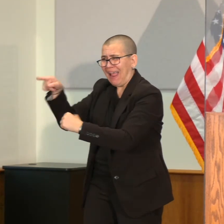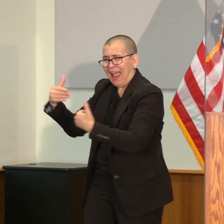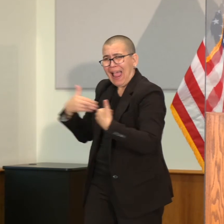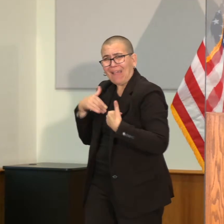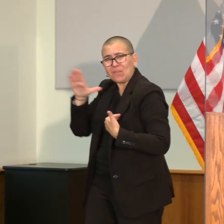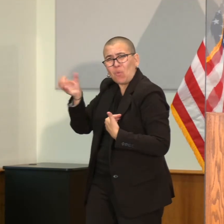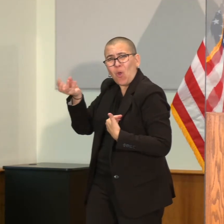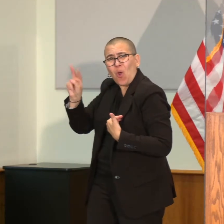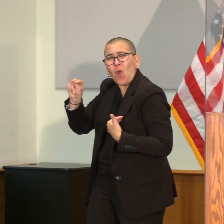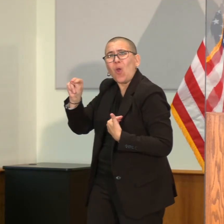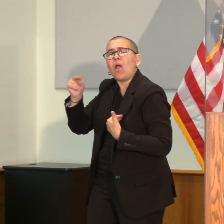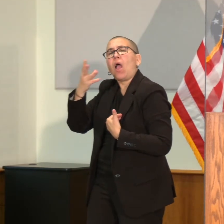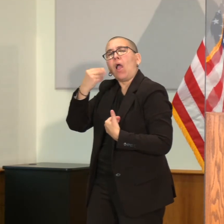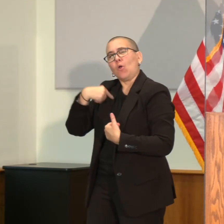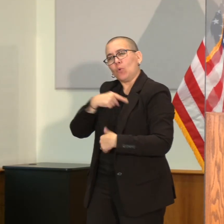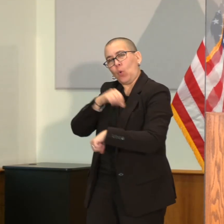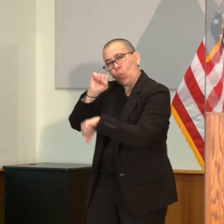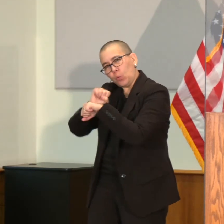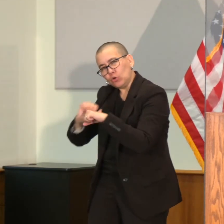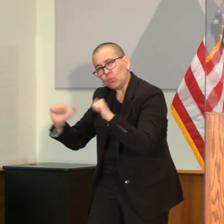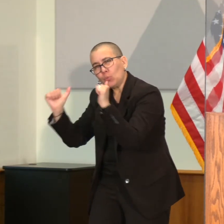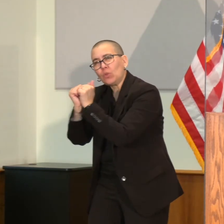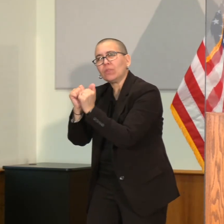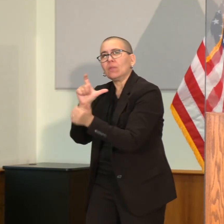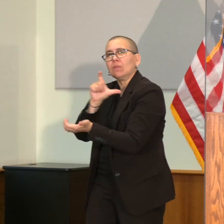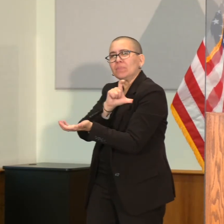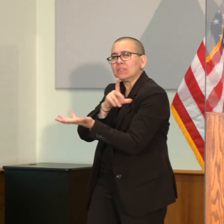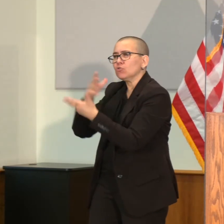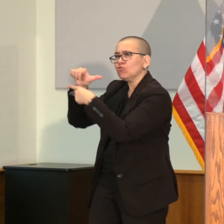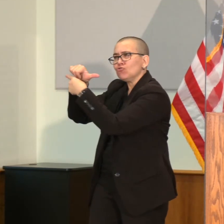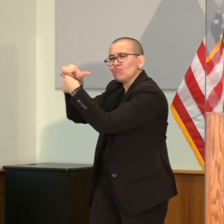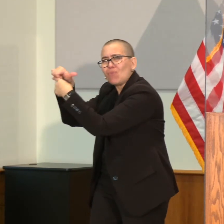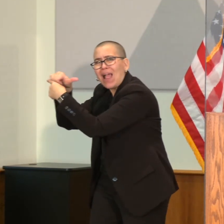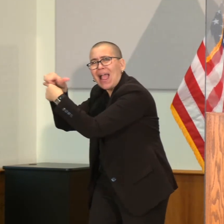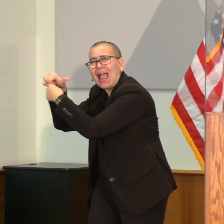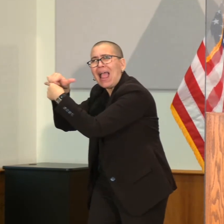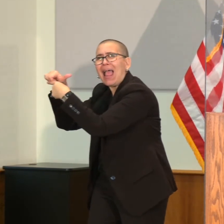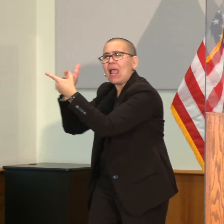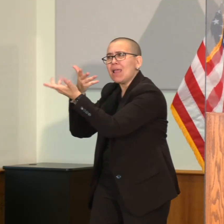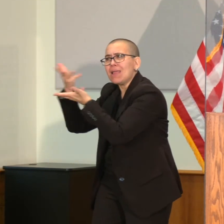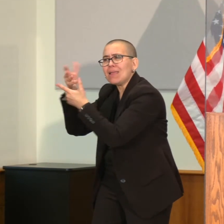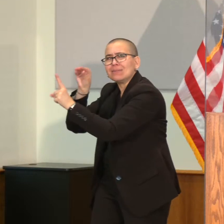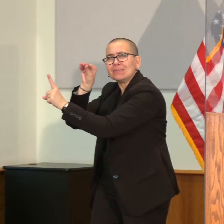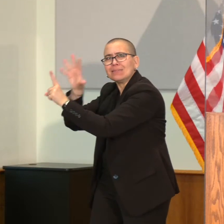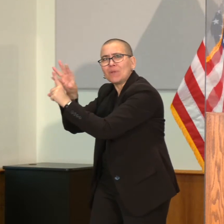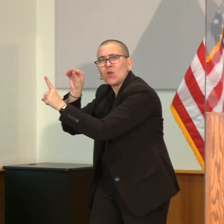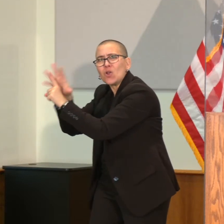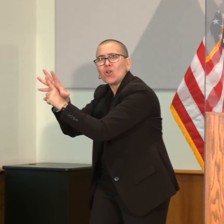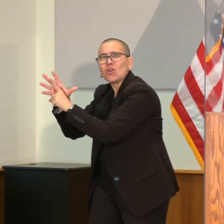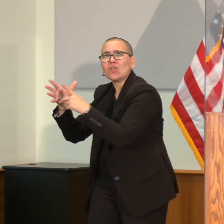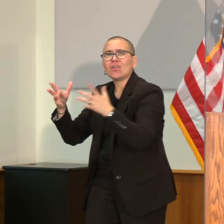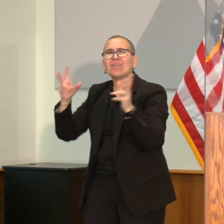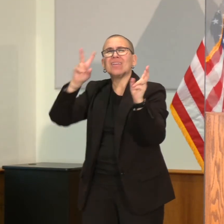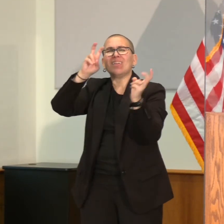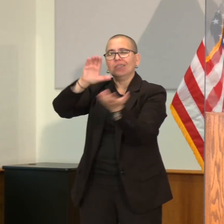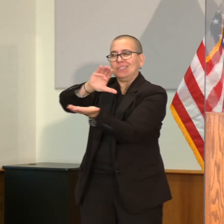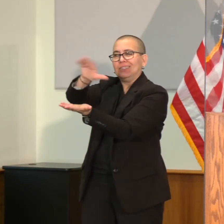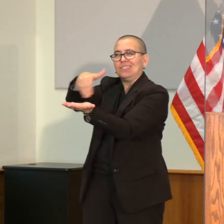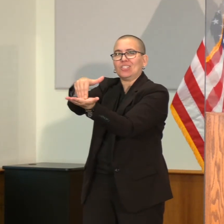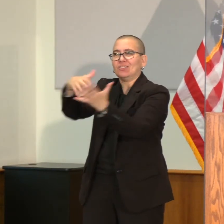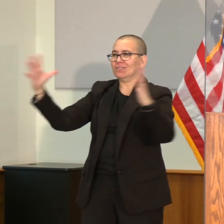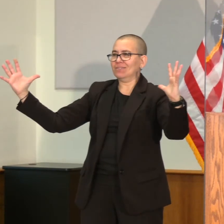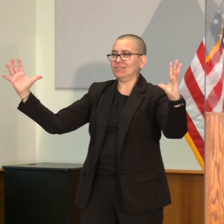with individuals based on that centeredness of human rights, that benefits